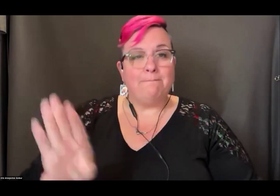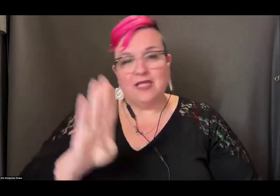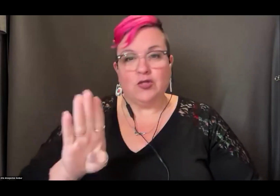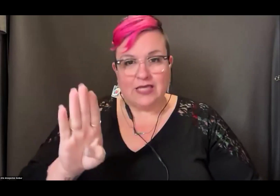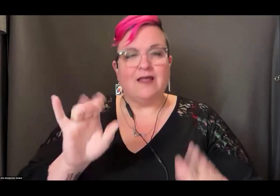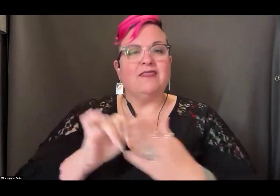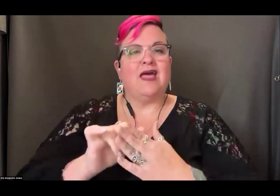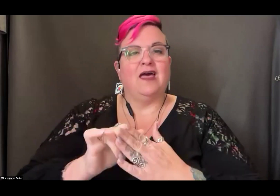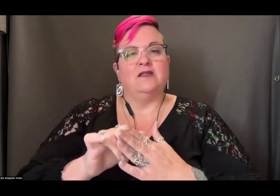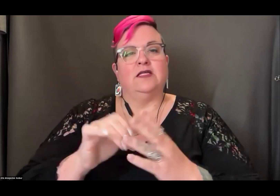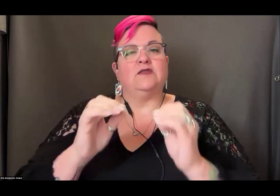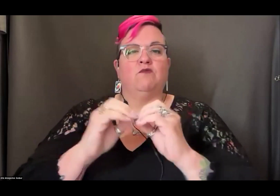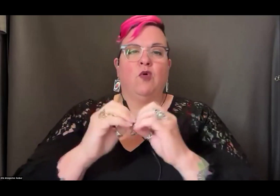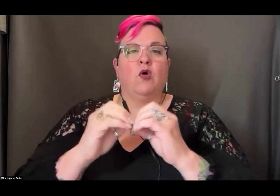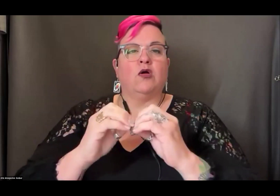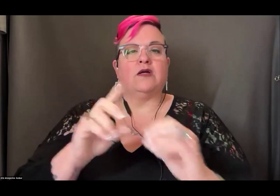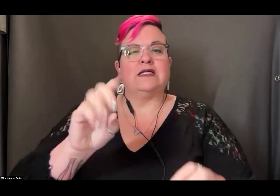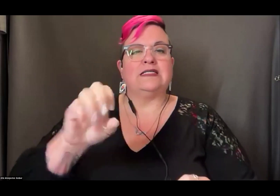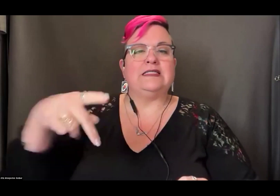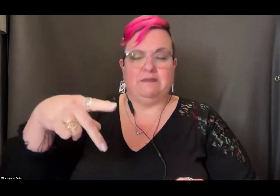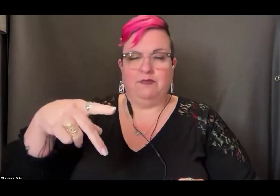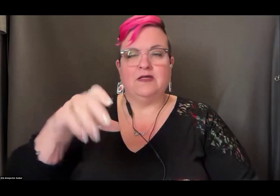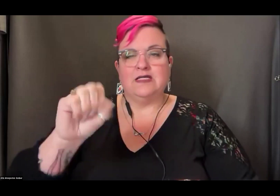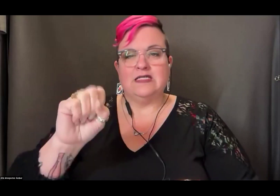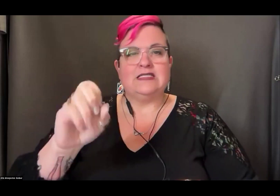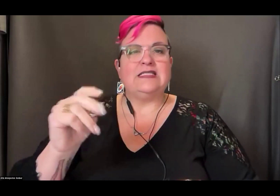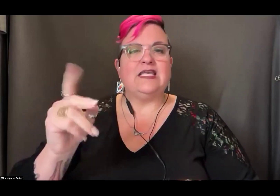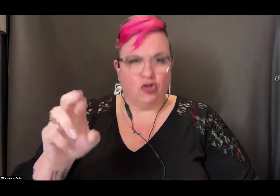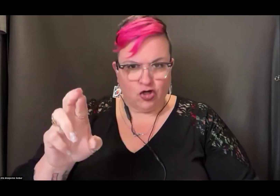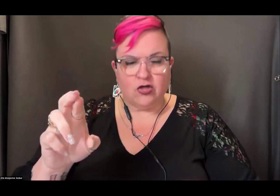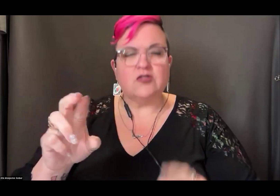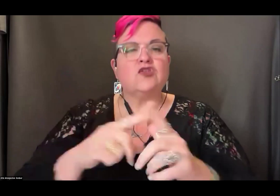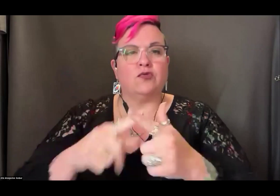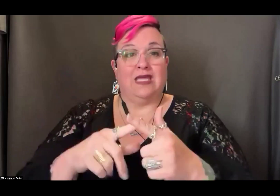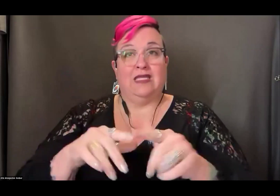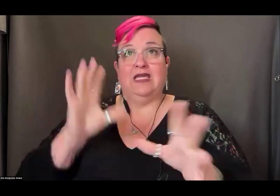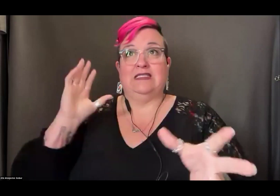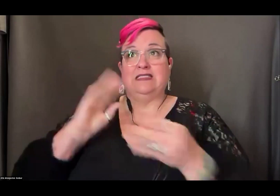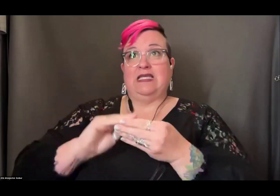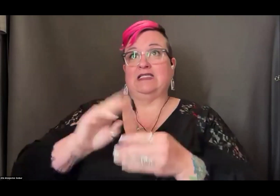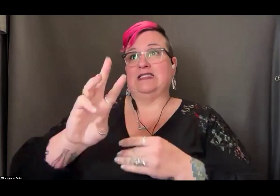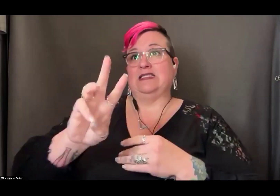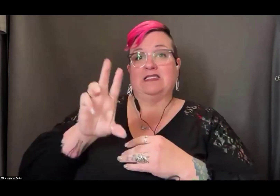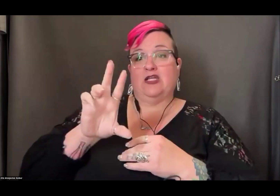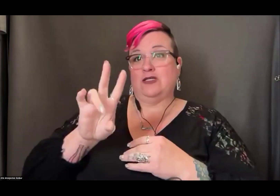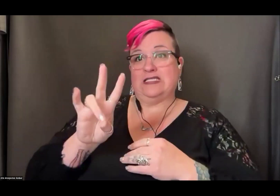is DeepSeek R1 largest model, means it takes